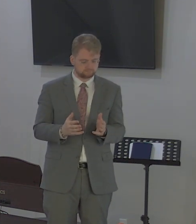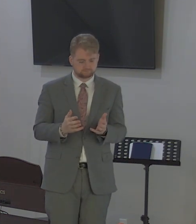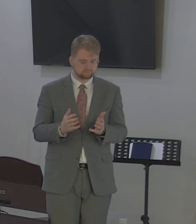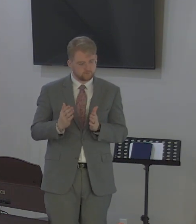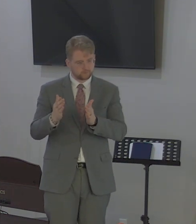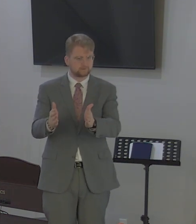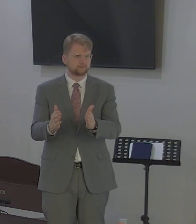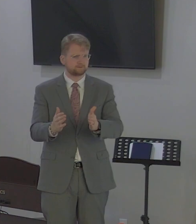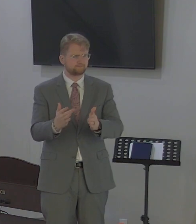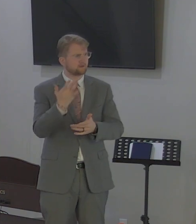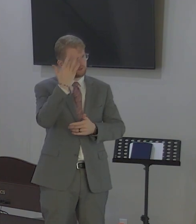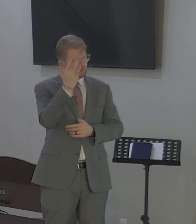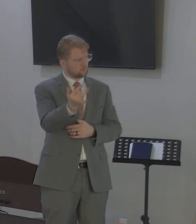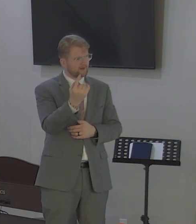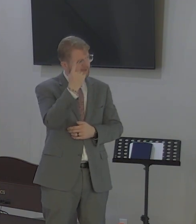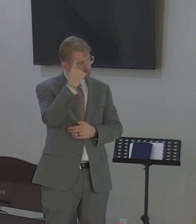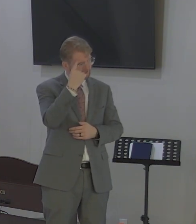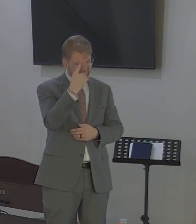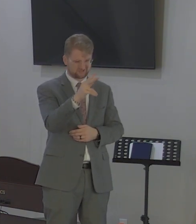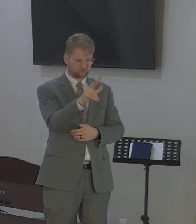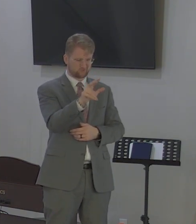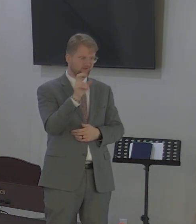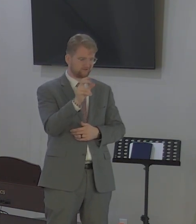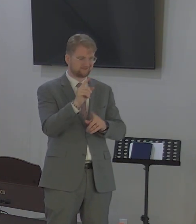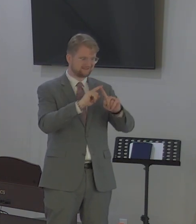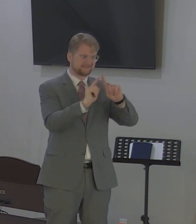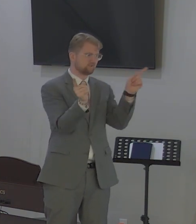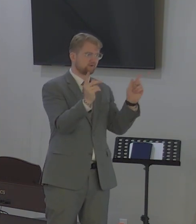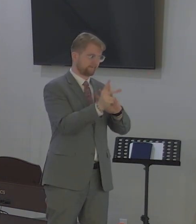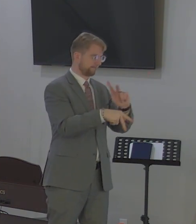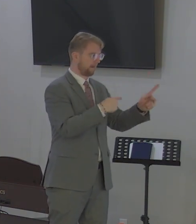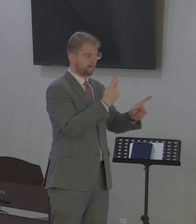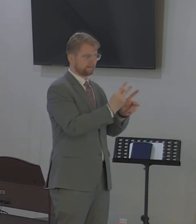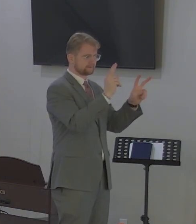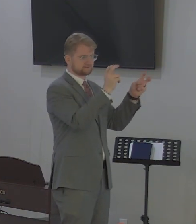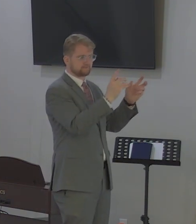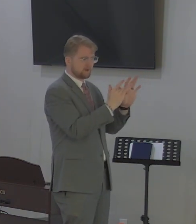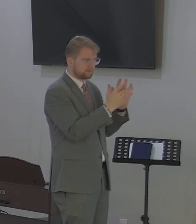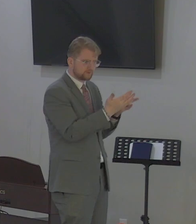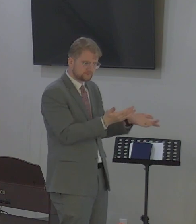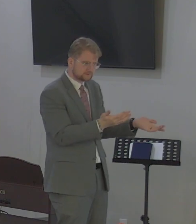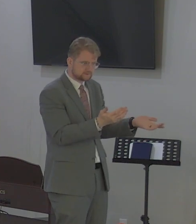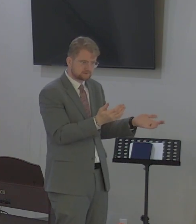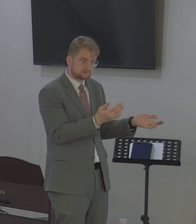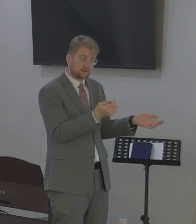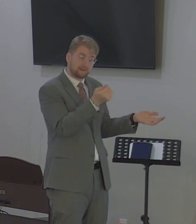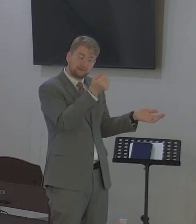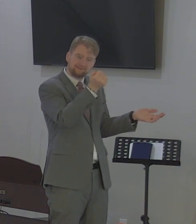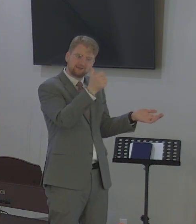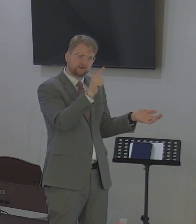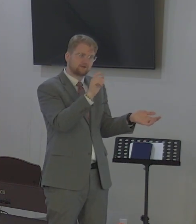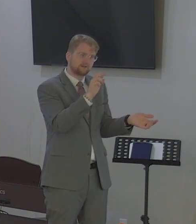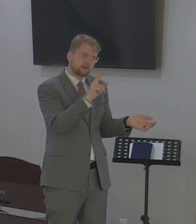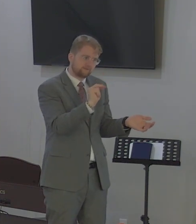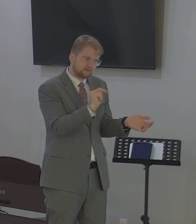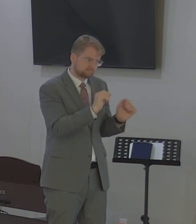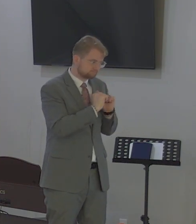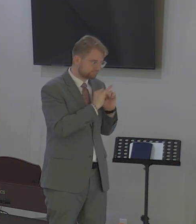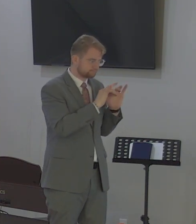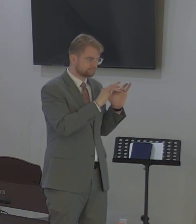there's 300 and some odd different versions? A little leaven leaveneth the whole